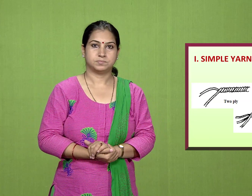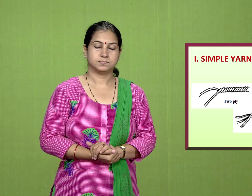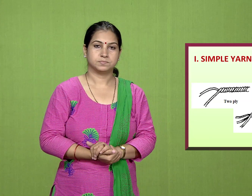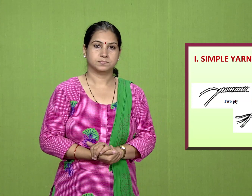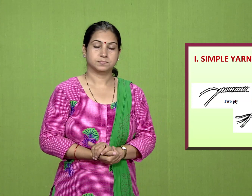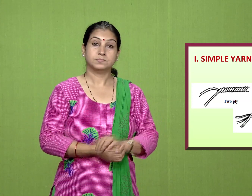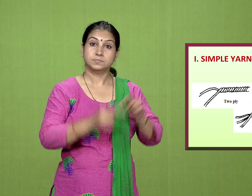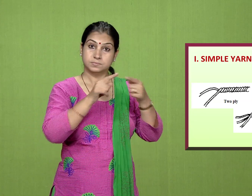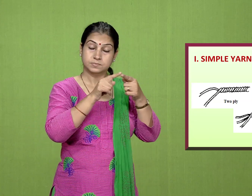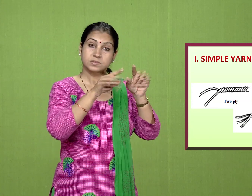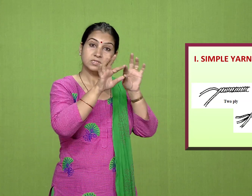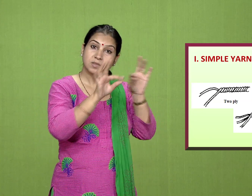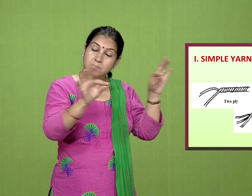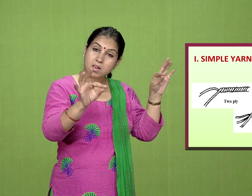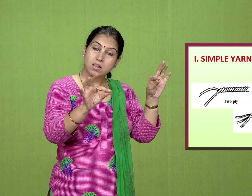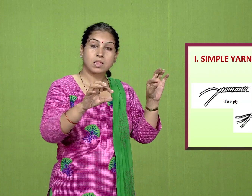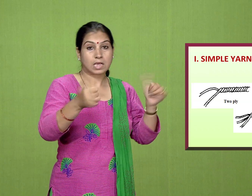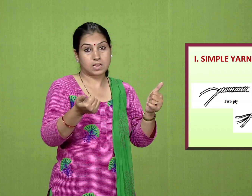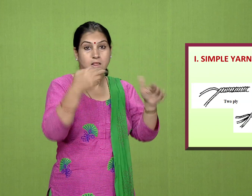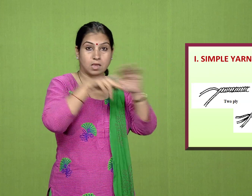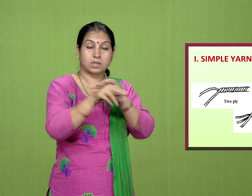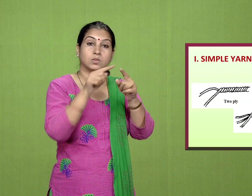The simple yarn can again be of two types.